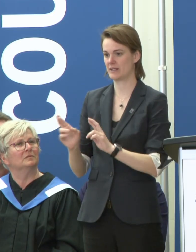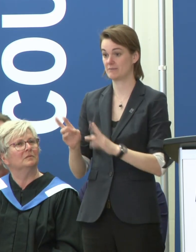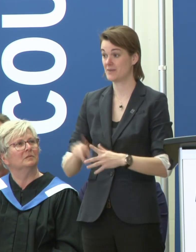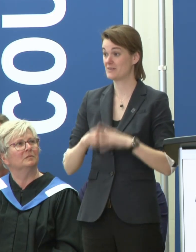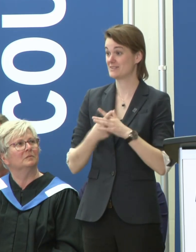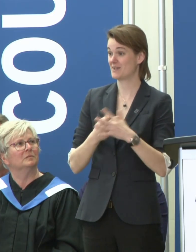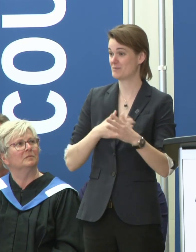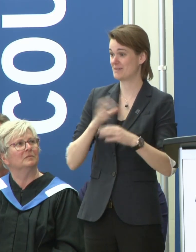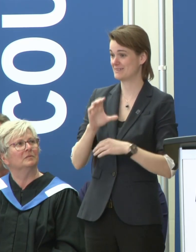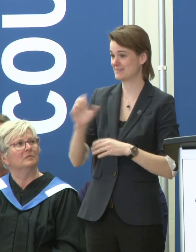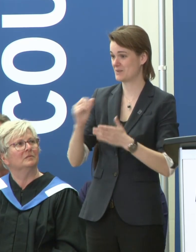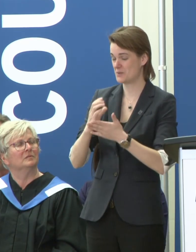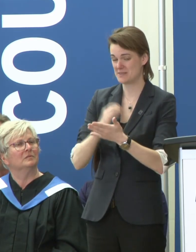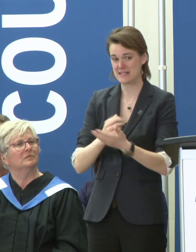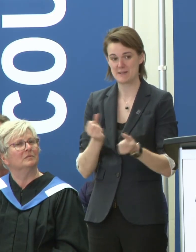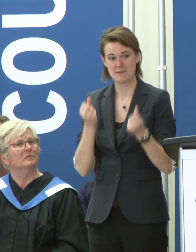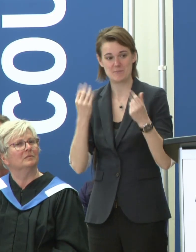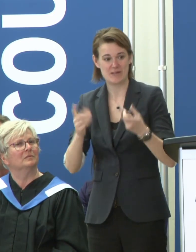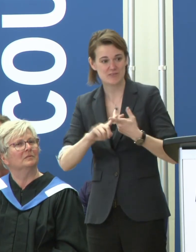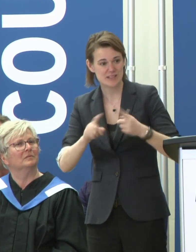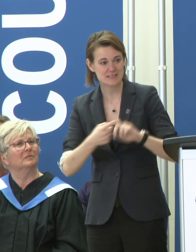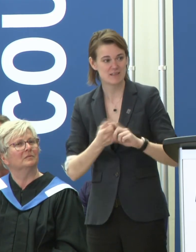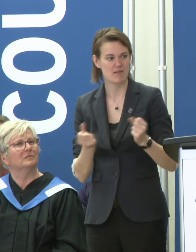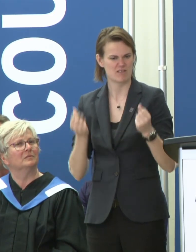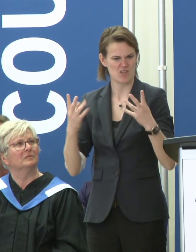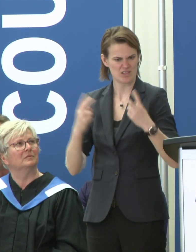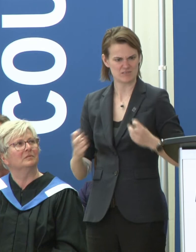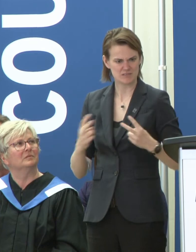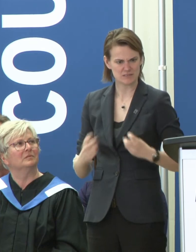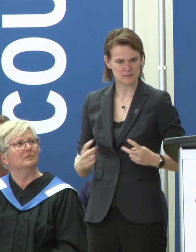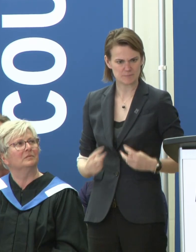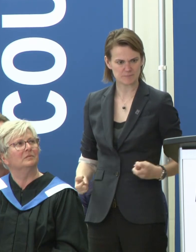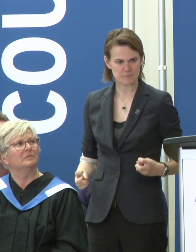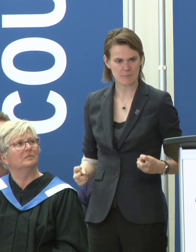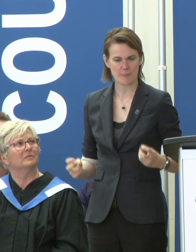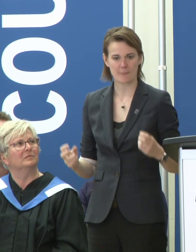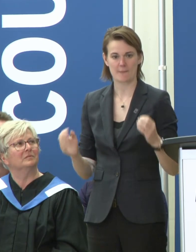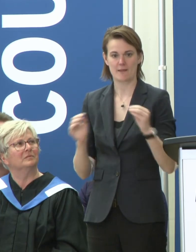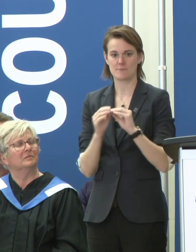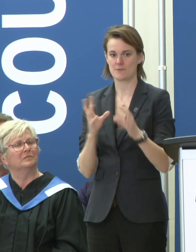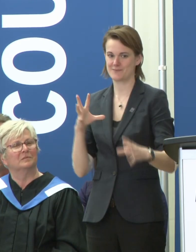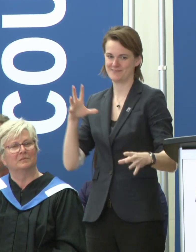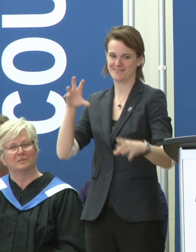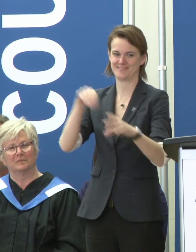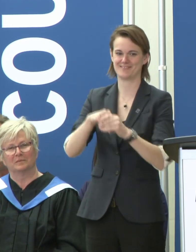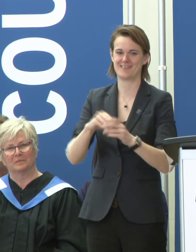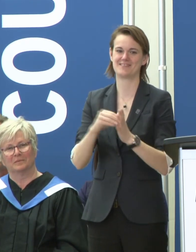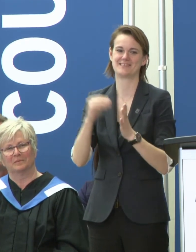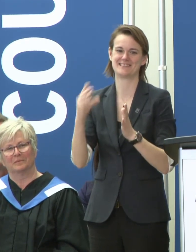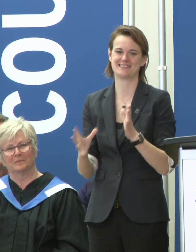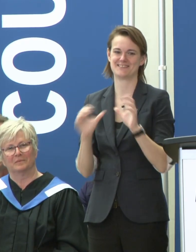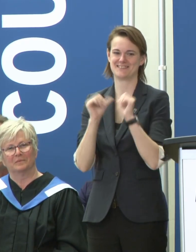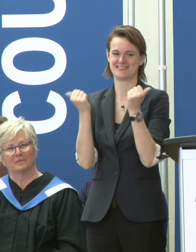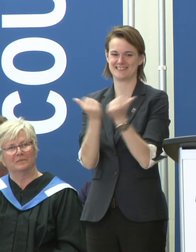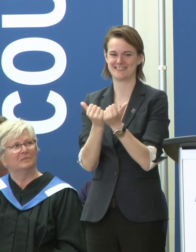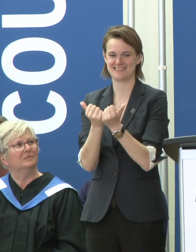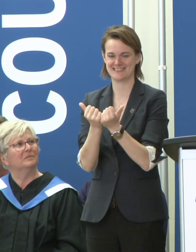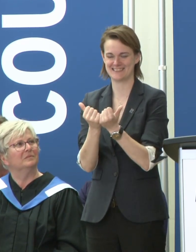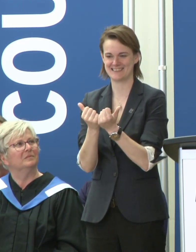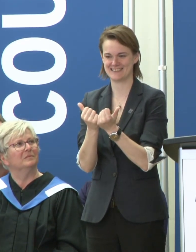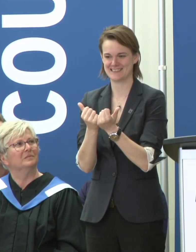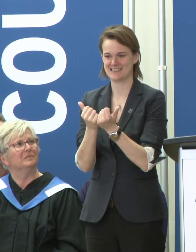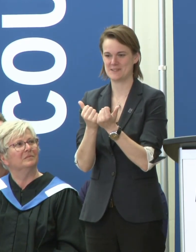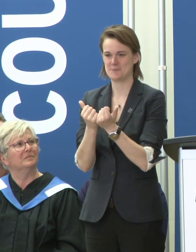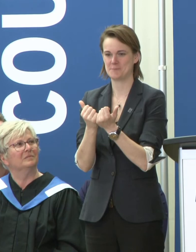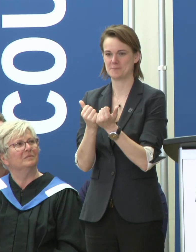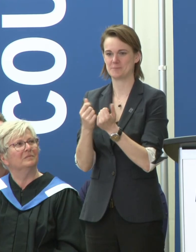of friendships, I've done a lot of self-reflection, I became an active member of the Student Association, and